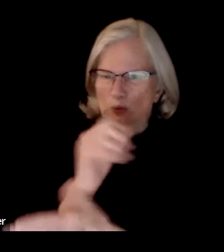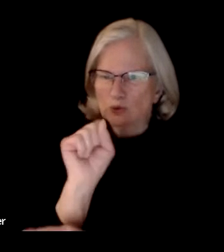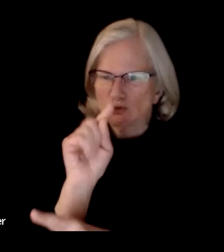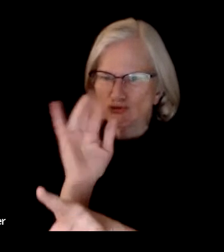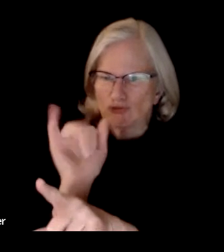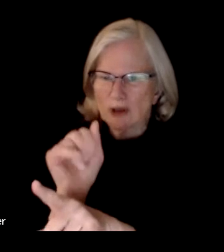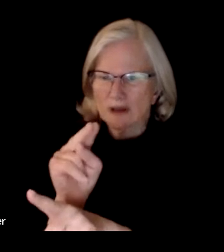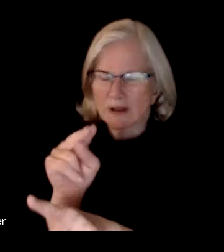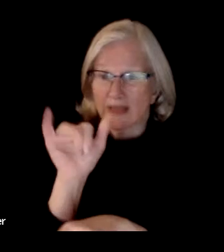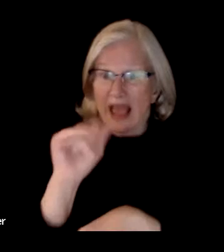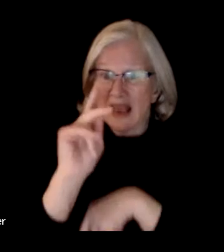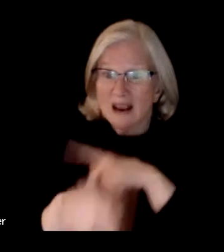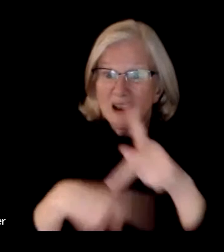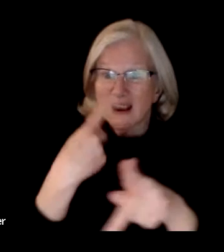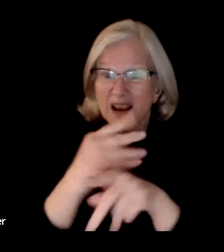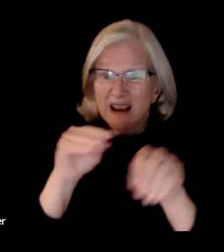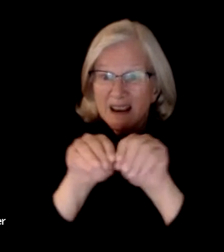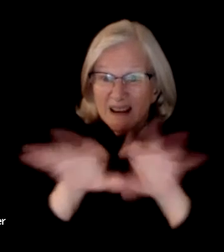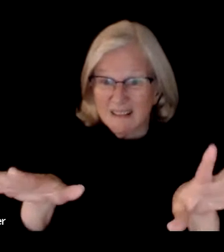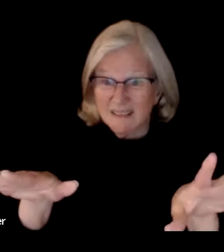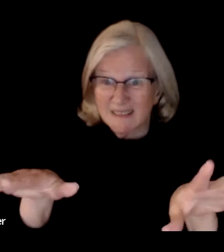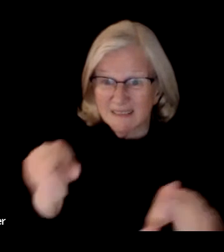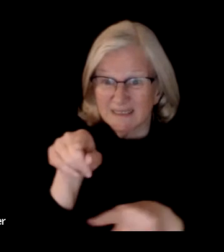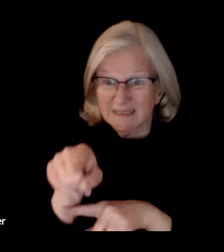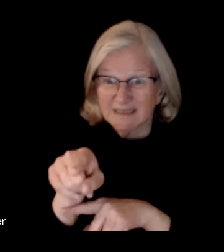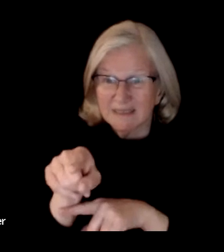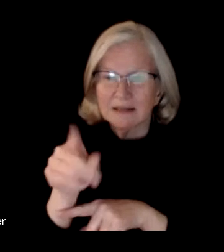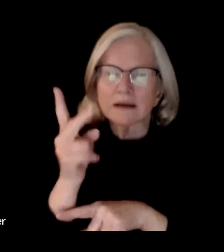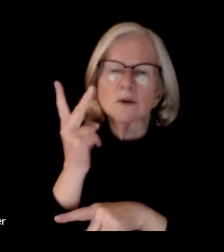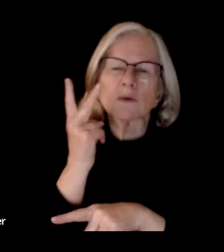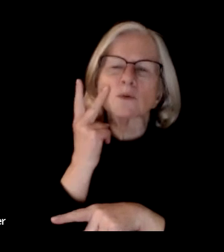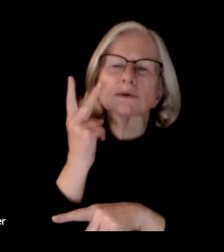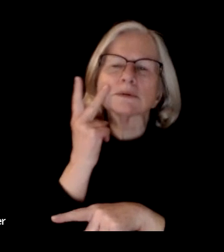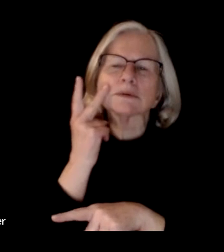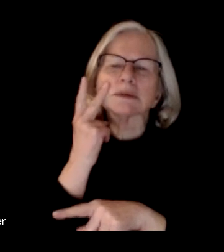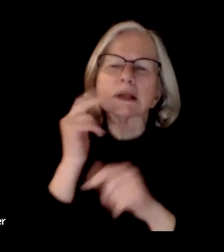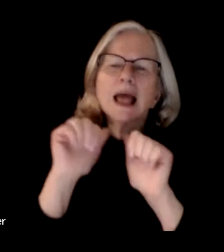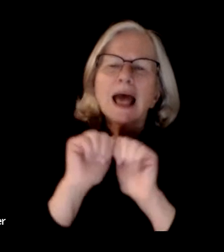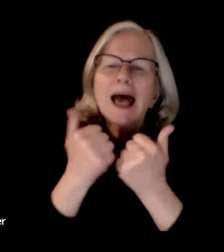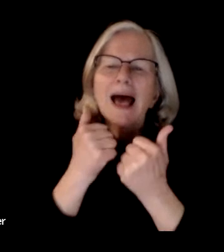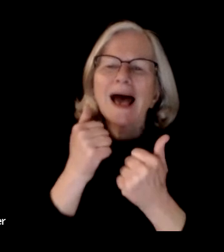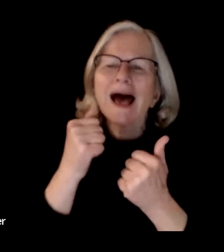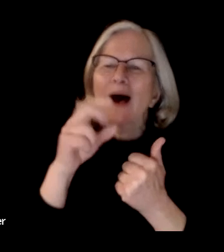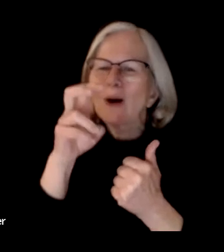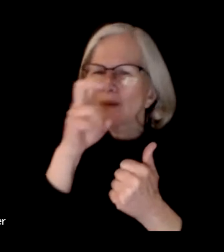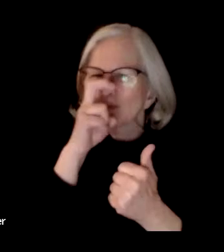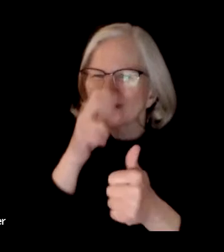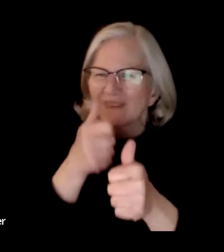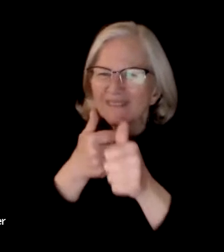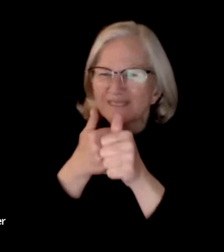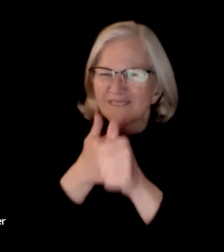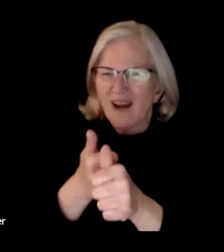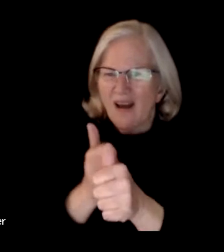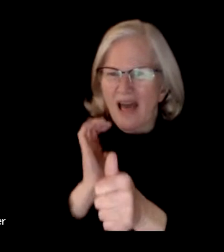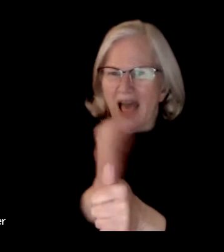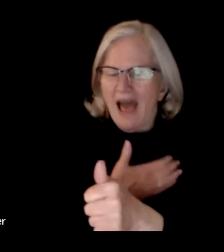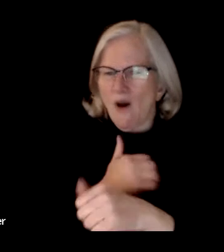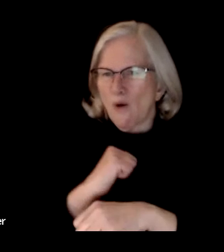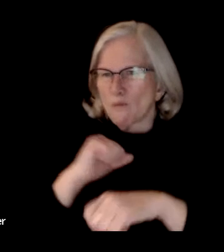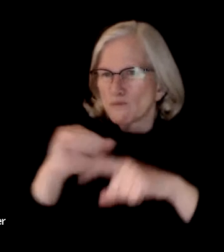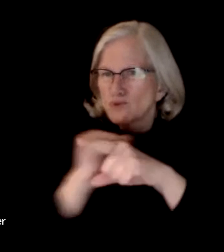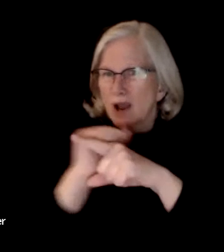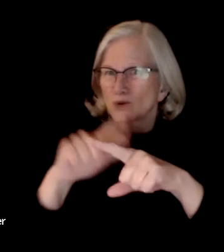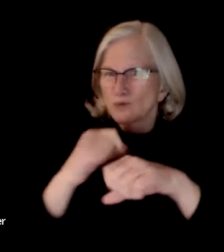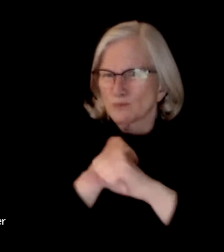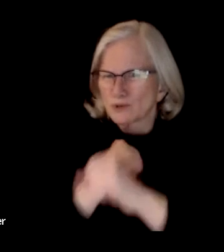will be determined to a large degree by how rigorously we all practice those protective measures that are so important.